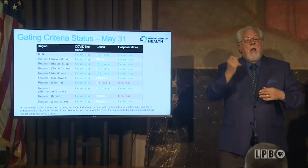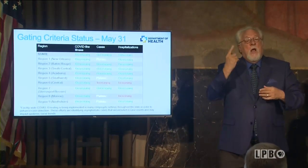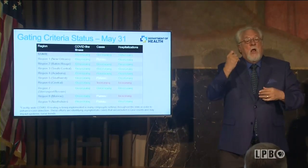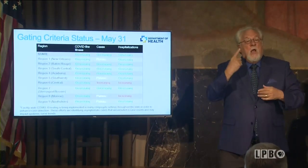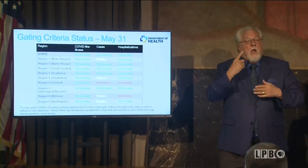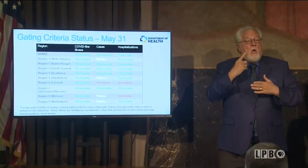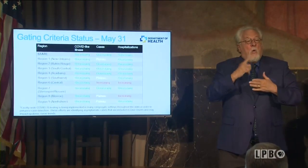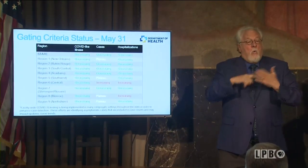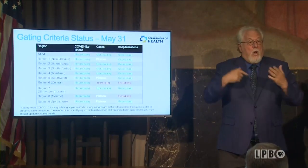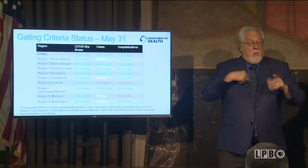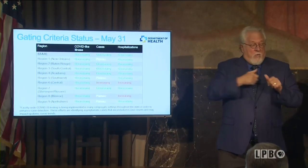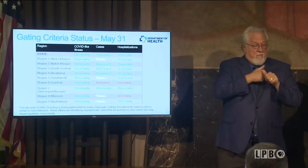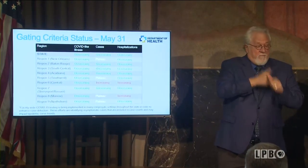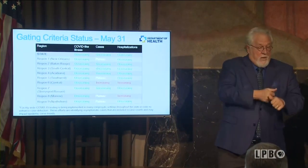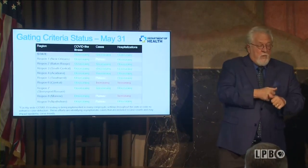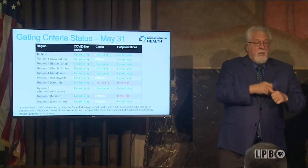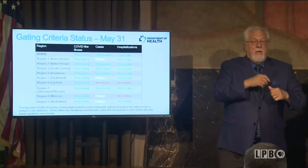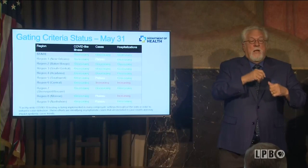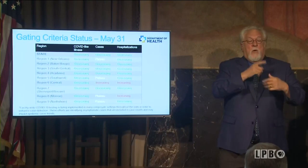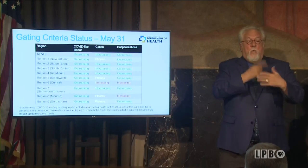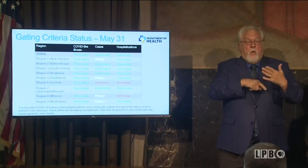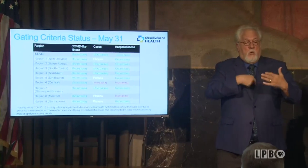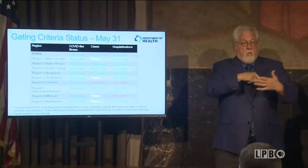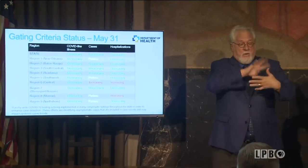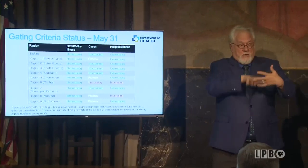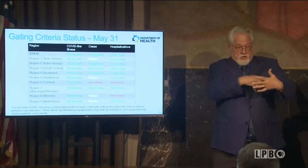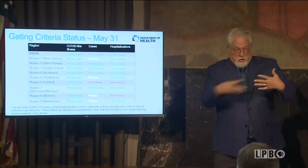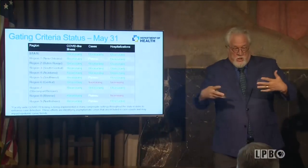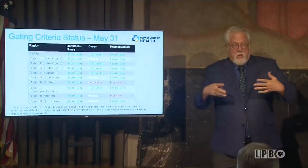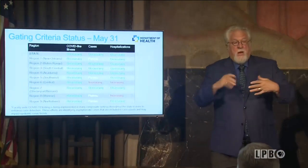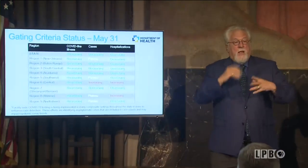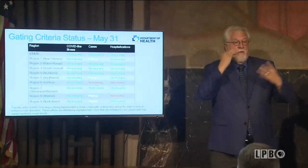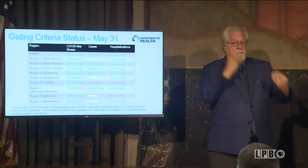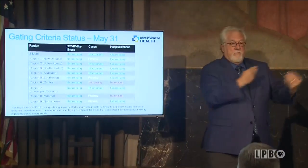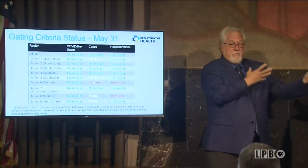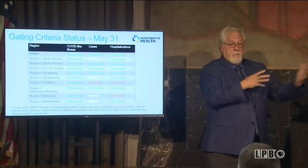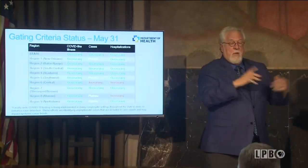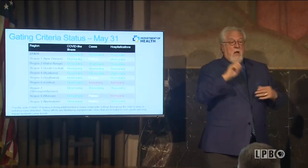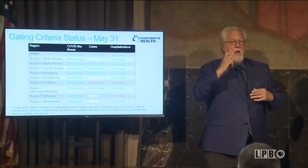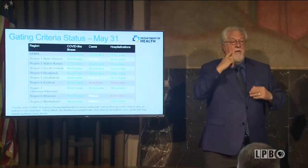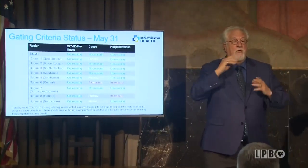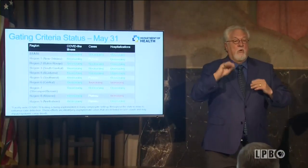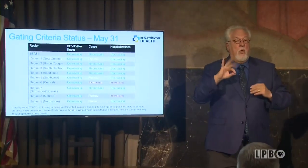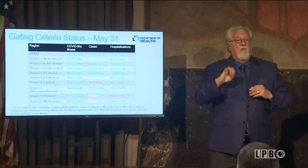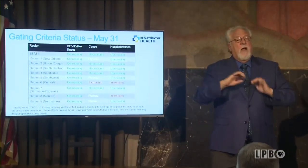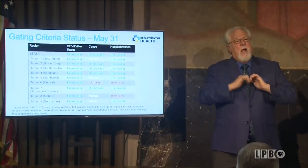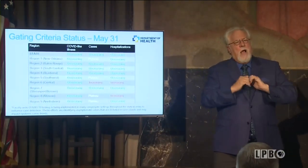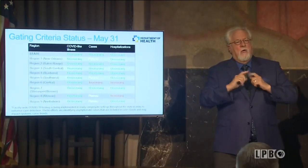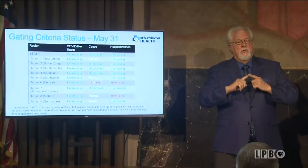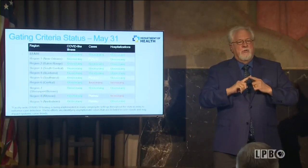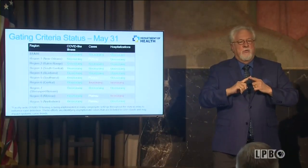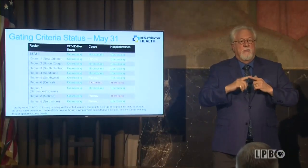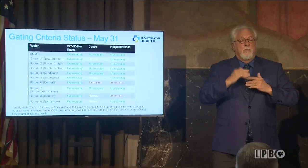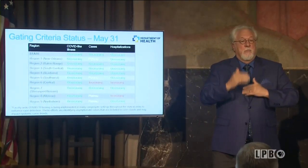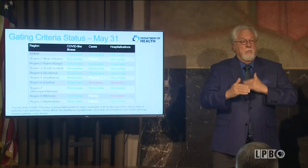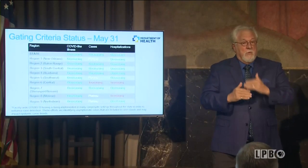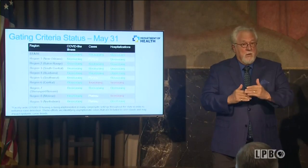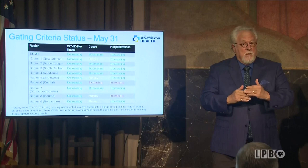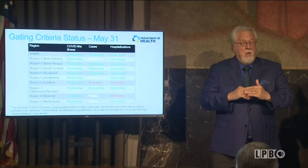path we're charting and understand and give recommendations to the governor and his office about how to progress and when to